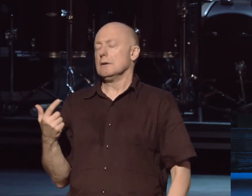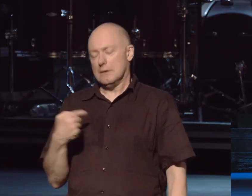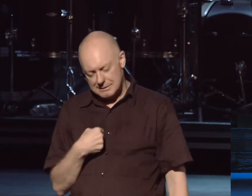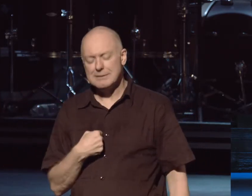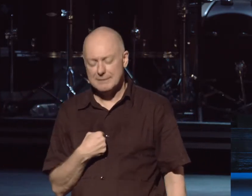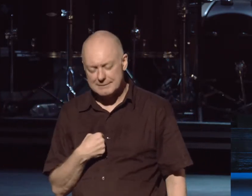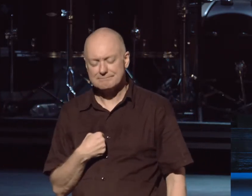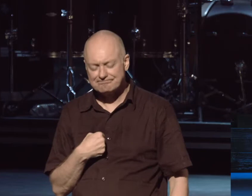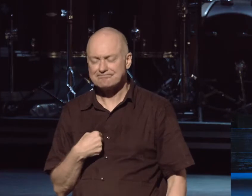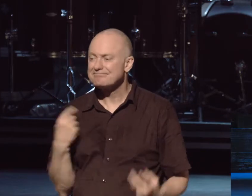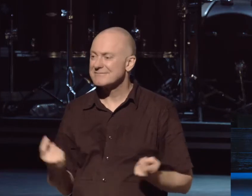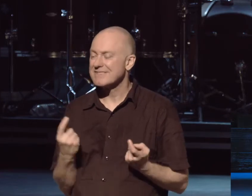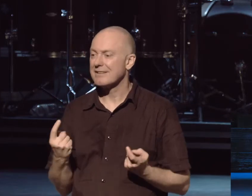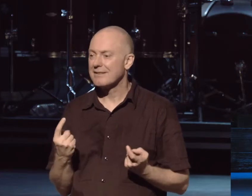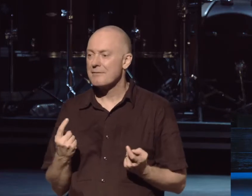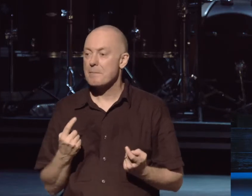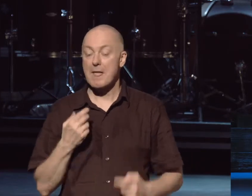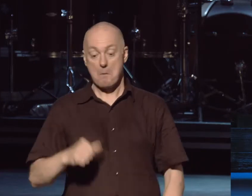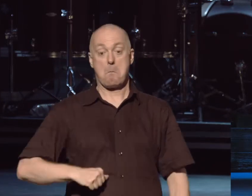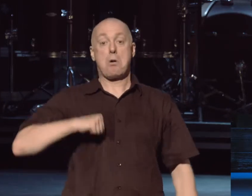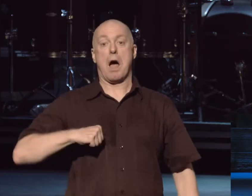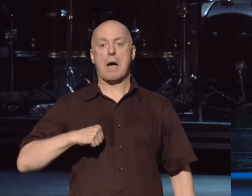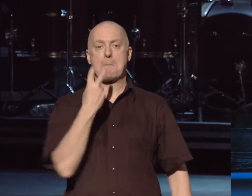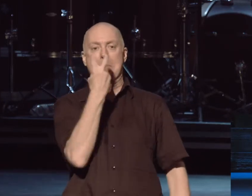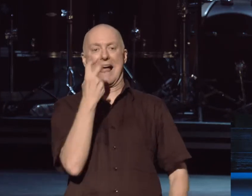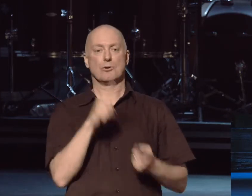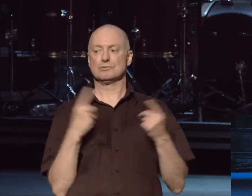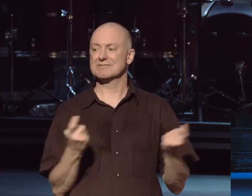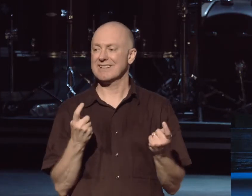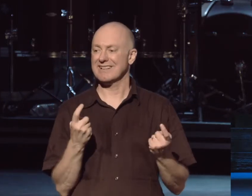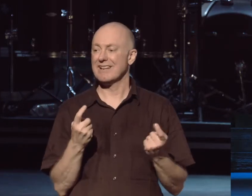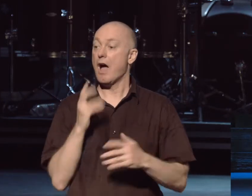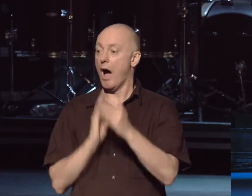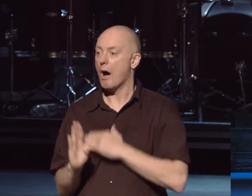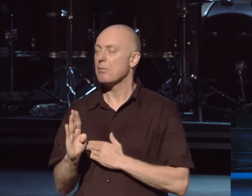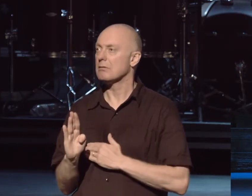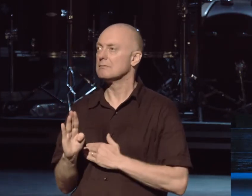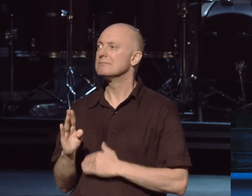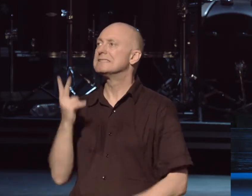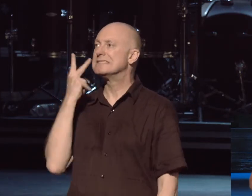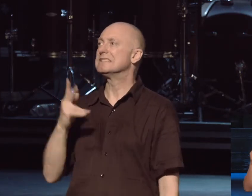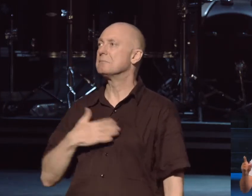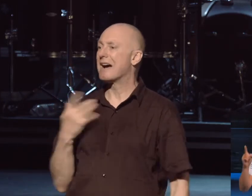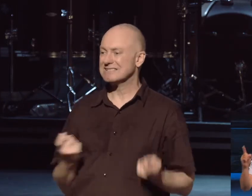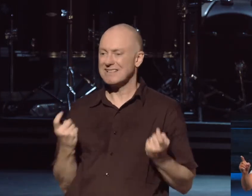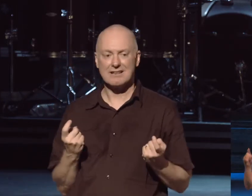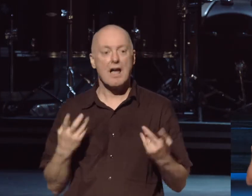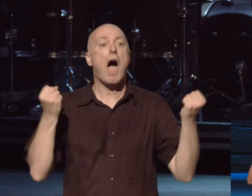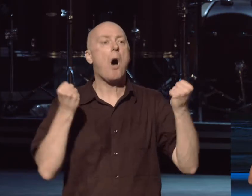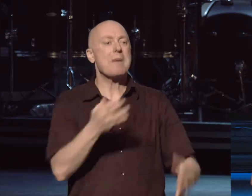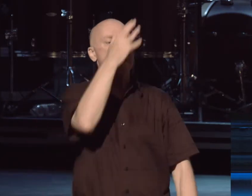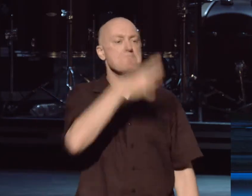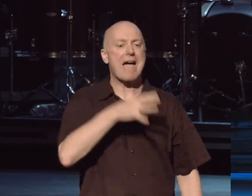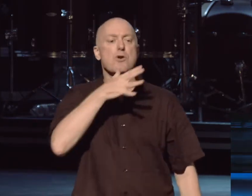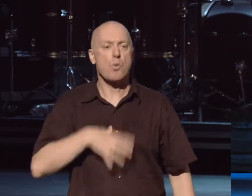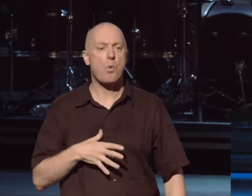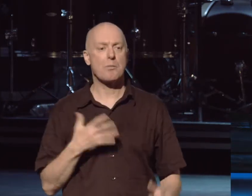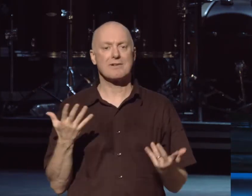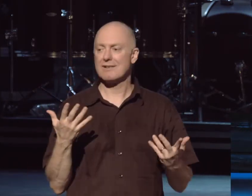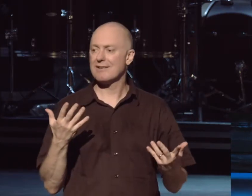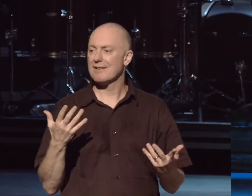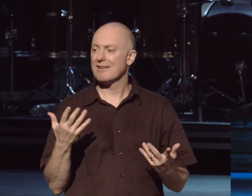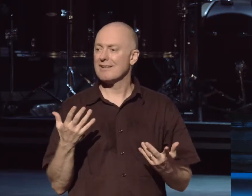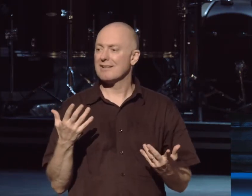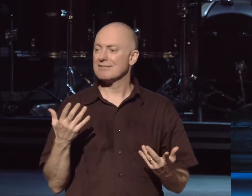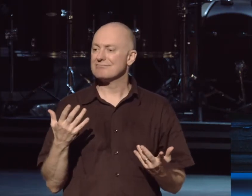always blinds us to reality. Humility always causes us to see clearly. How many men and women have been brought down by